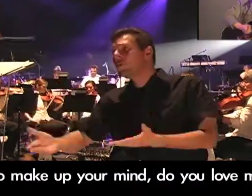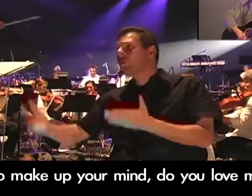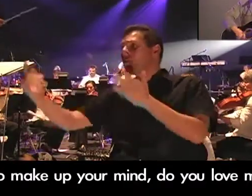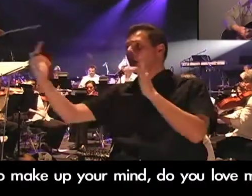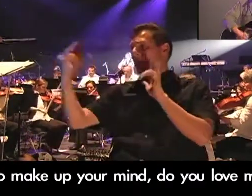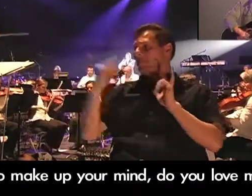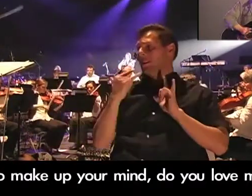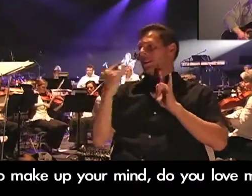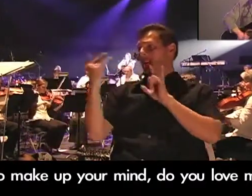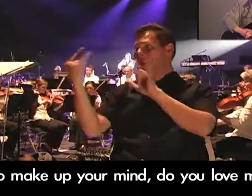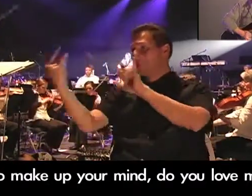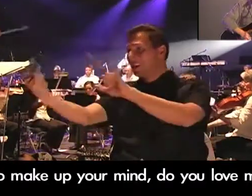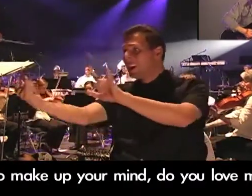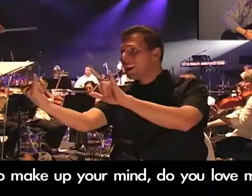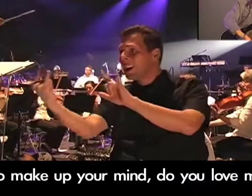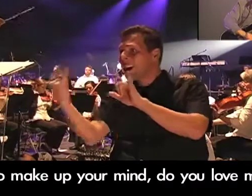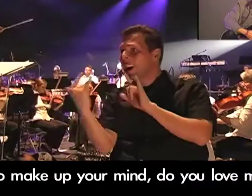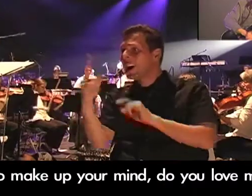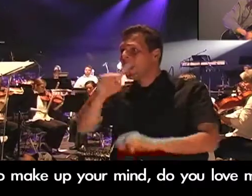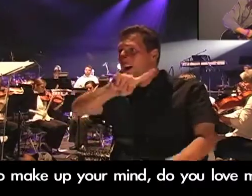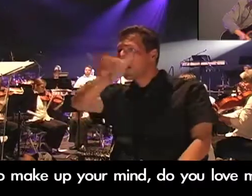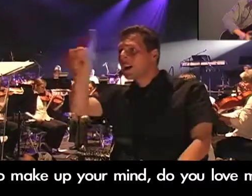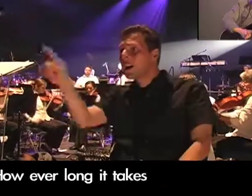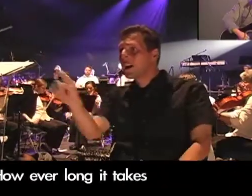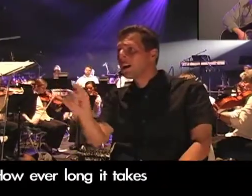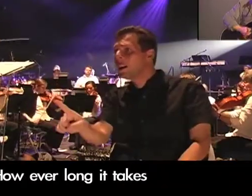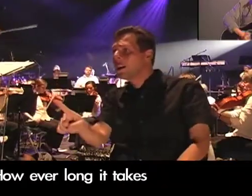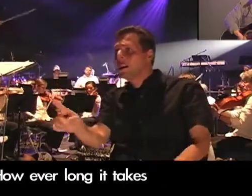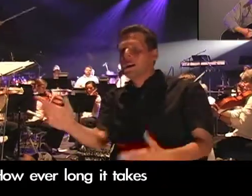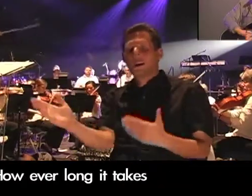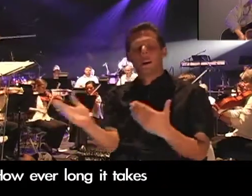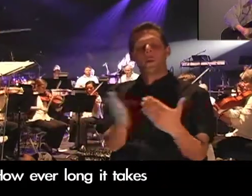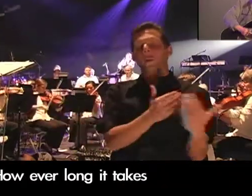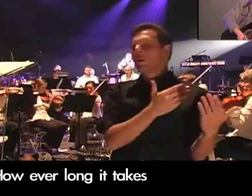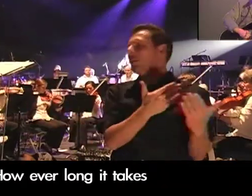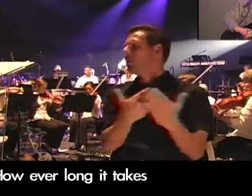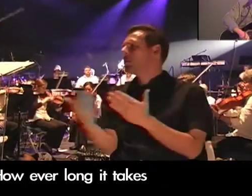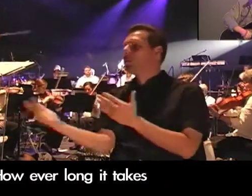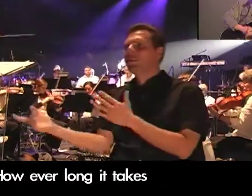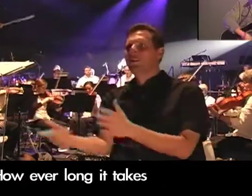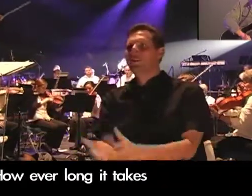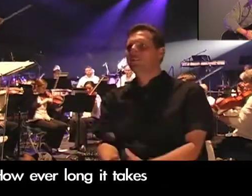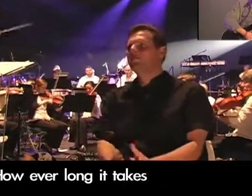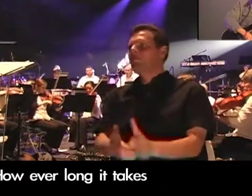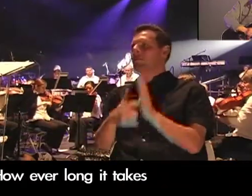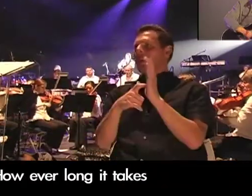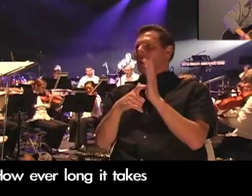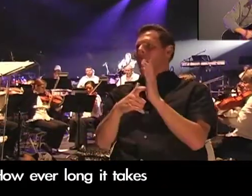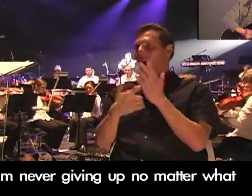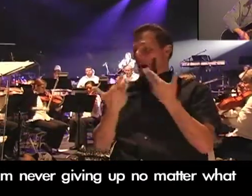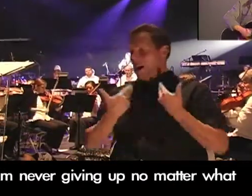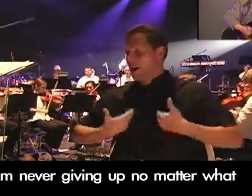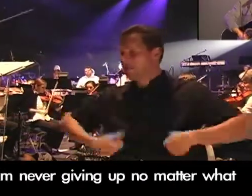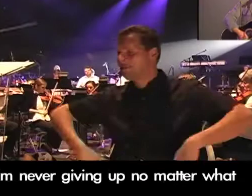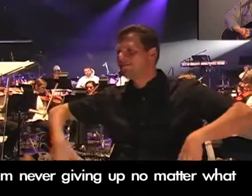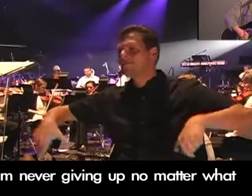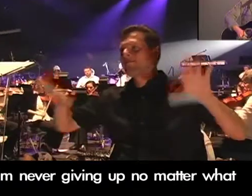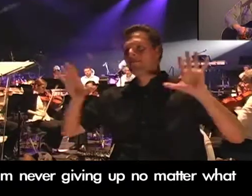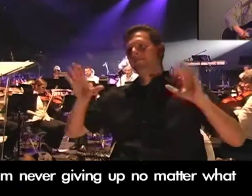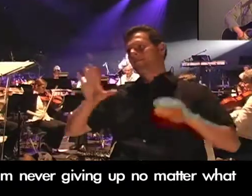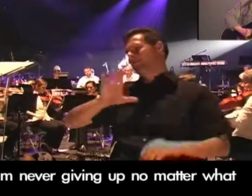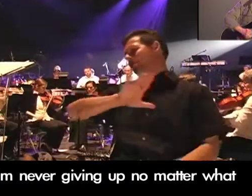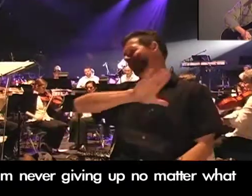Do you love me too? However long it takes. I've